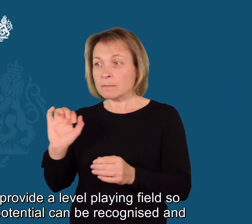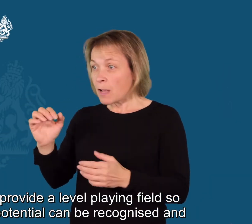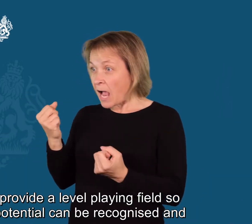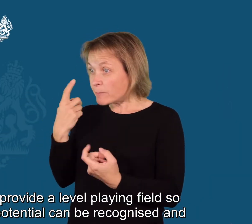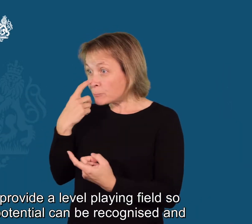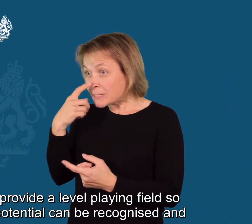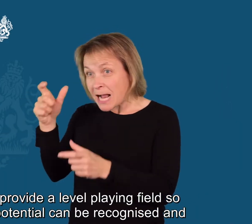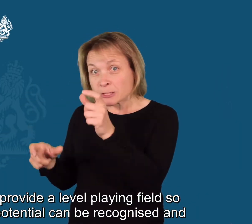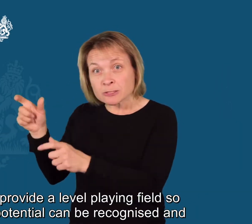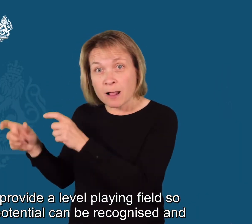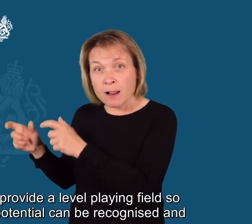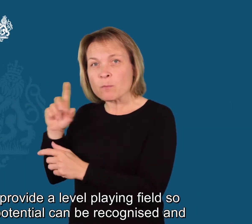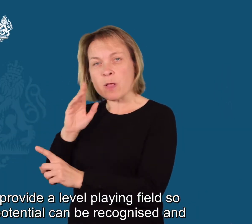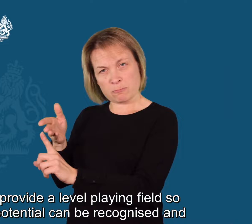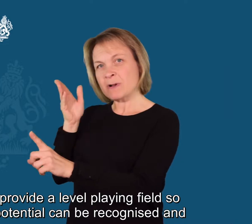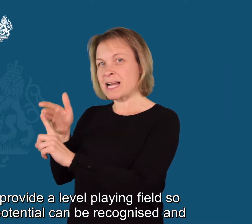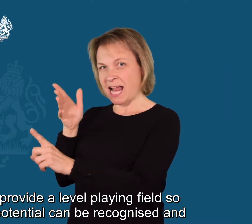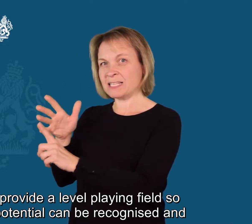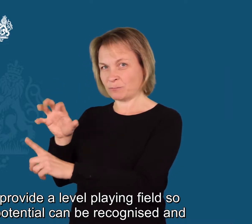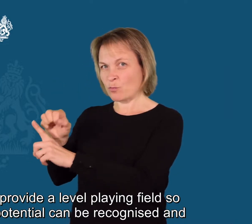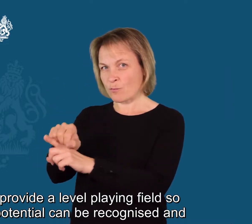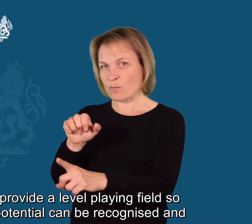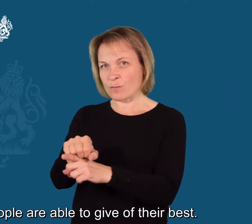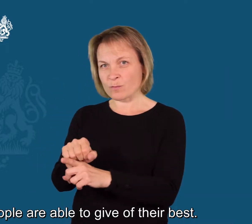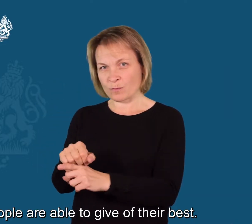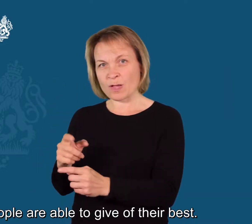recognised and people are able to give of their best.